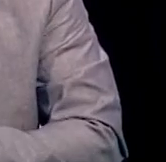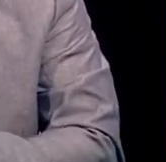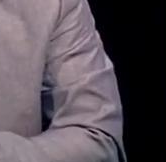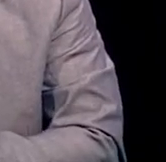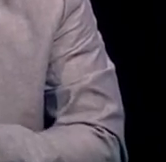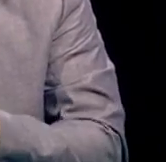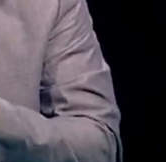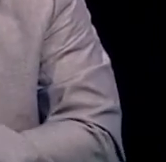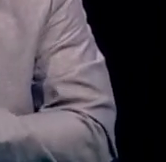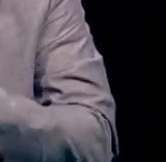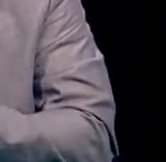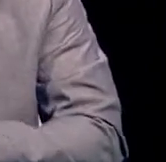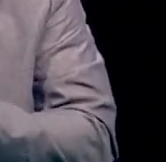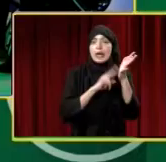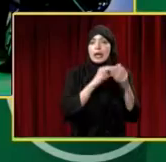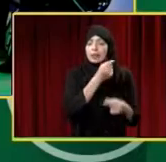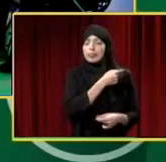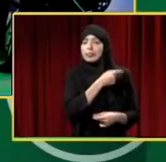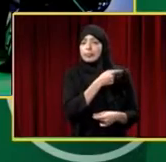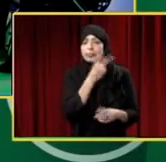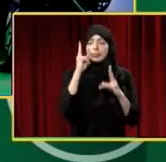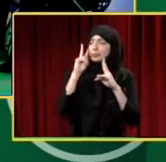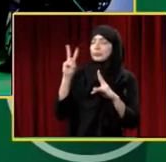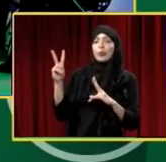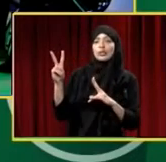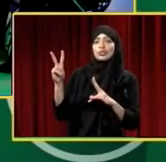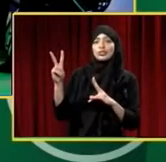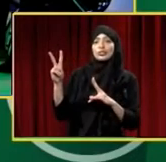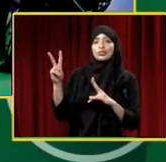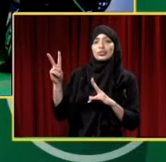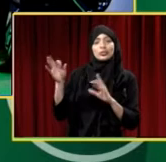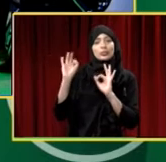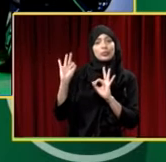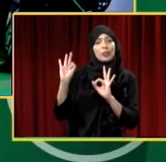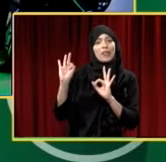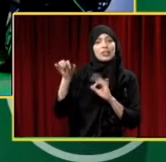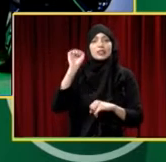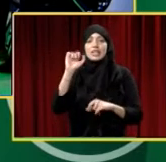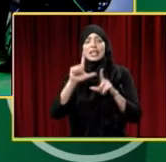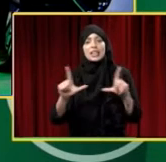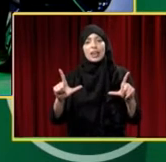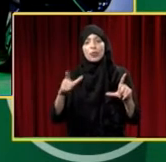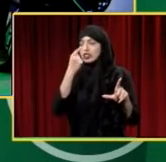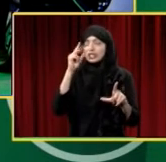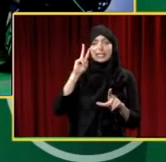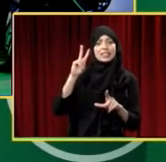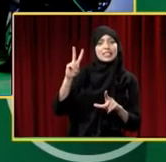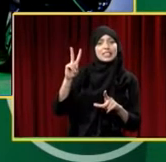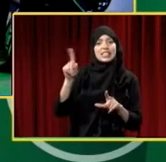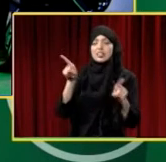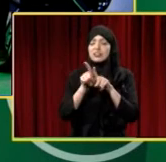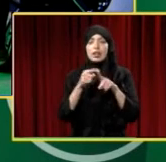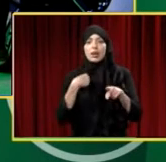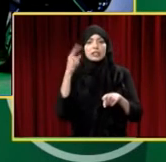being able to see that sign, every single sign individually, just like when I speak, every single word that I'm saying that you're trying